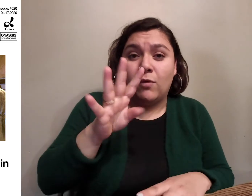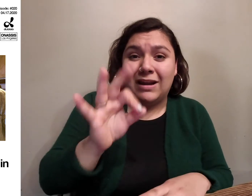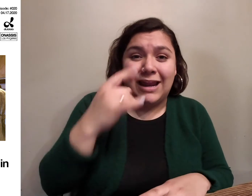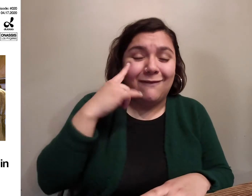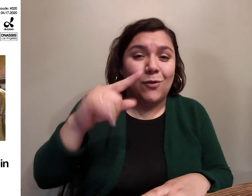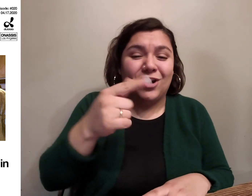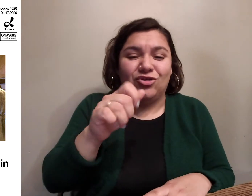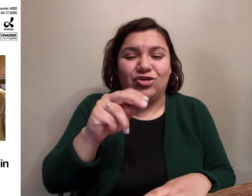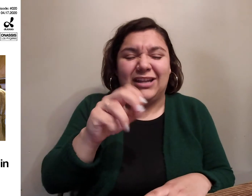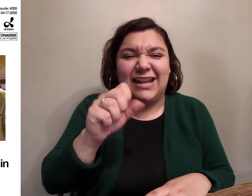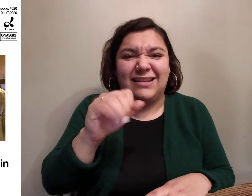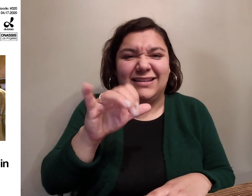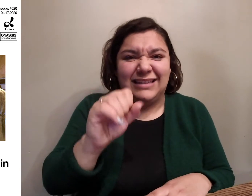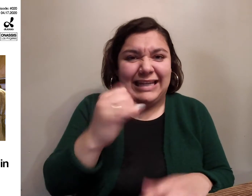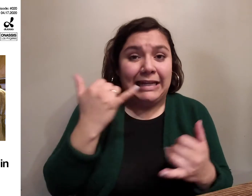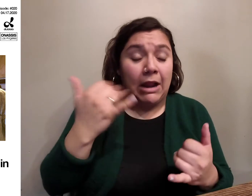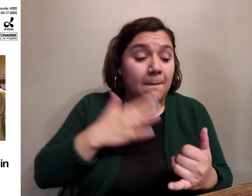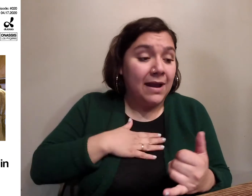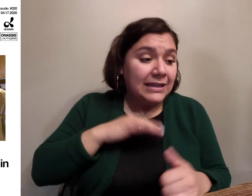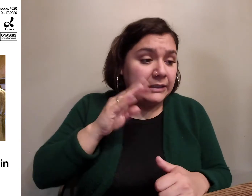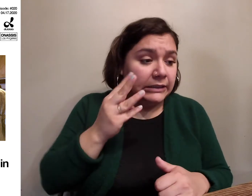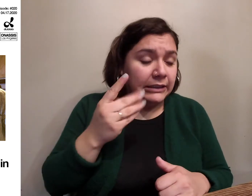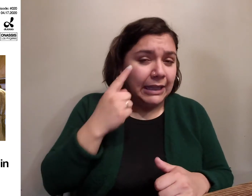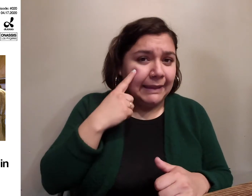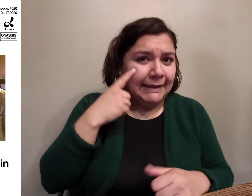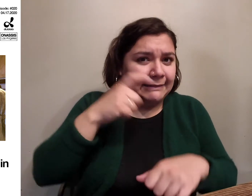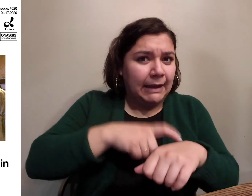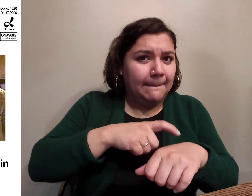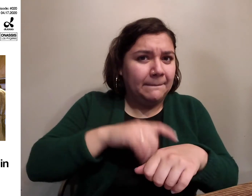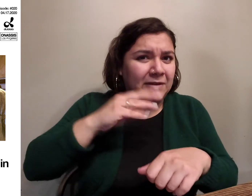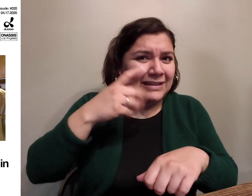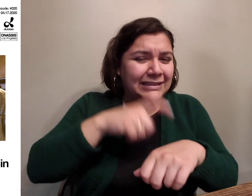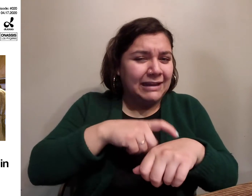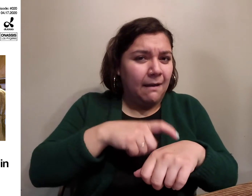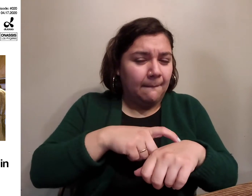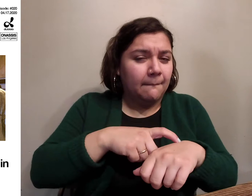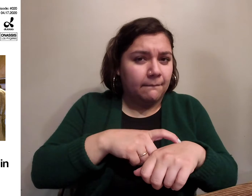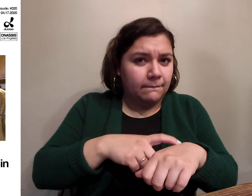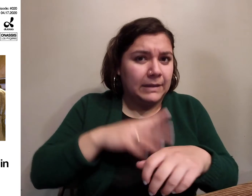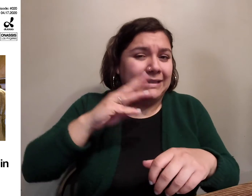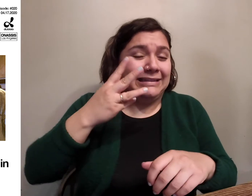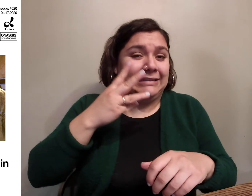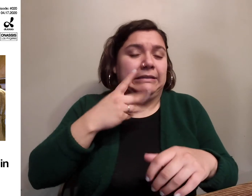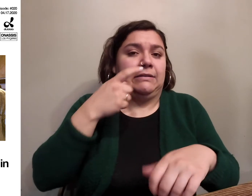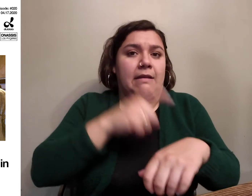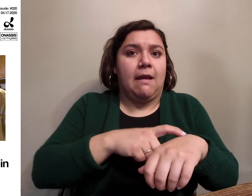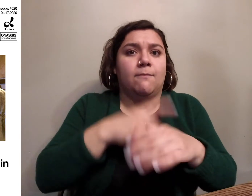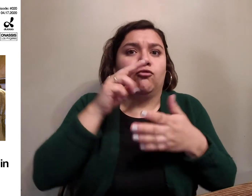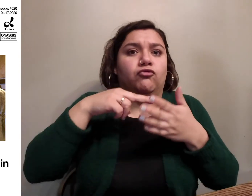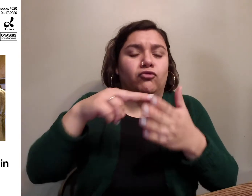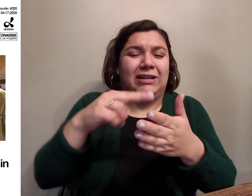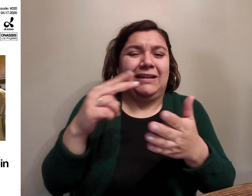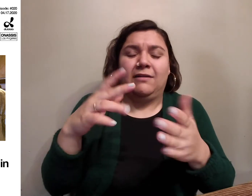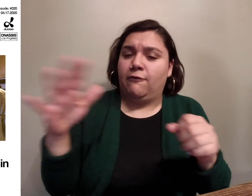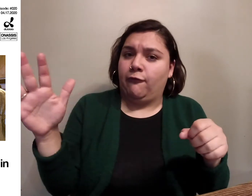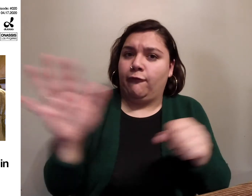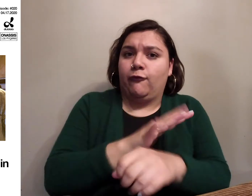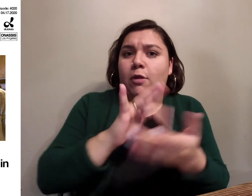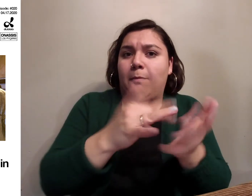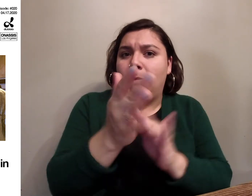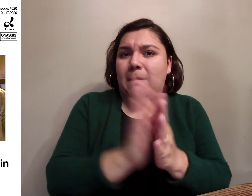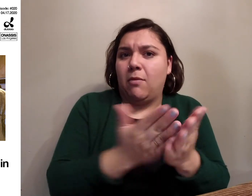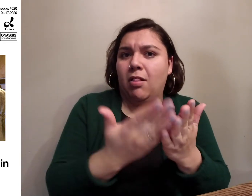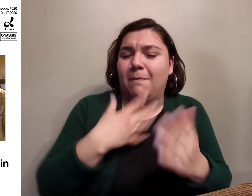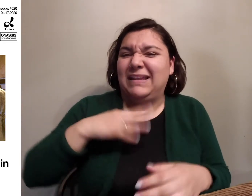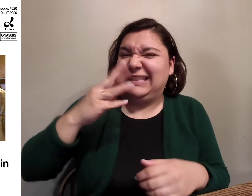sixth time, like that's my sixth actual round of reading the entire Bible. So I'm